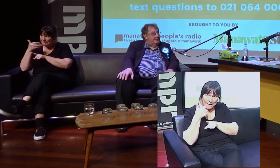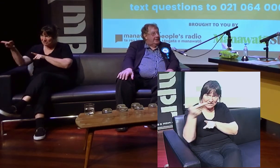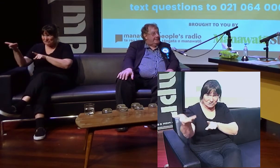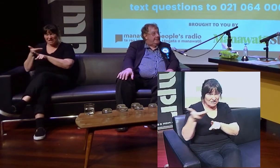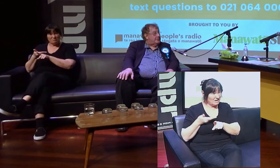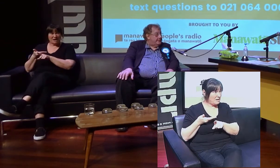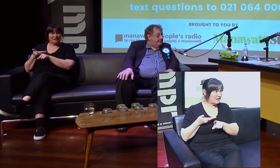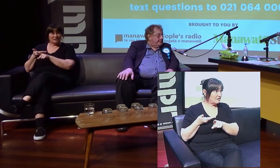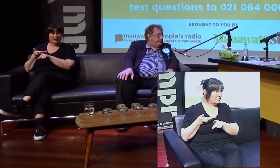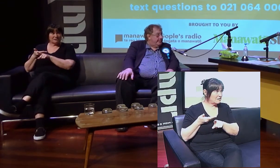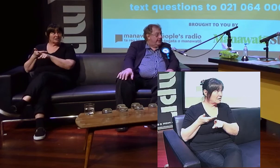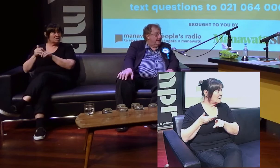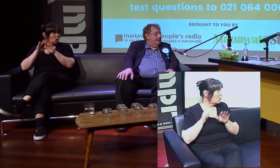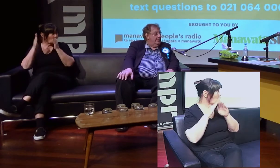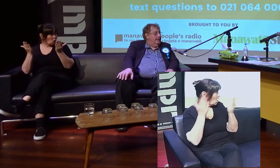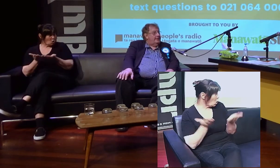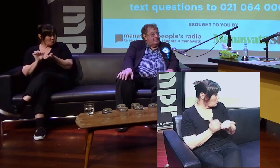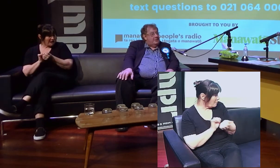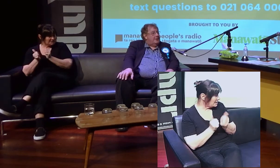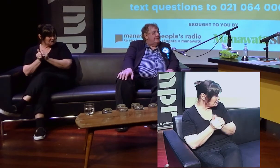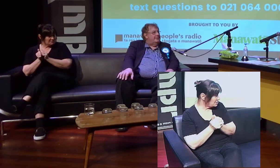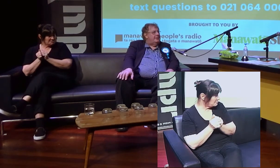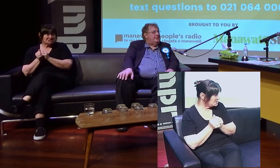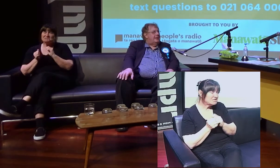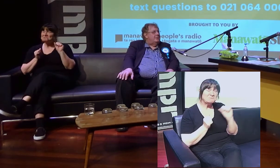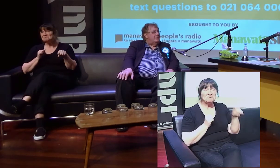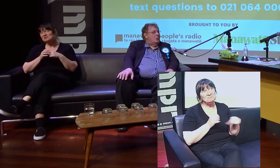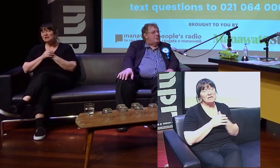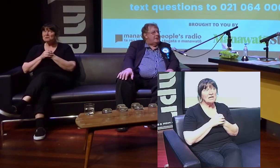That's a lot of money. Sorry? Global partnerships? Discussion?